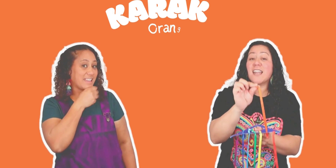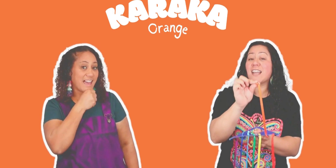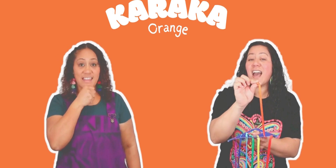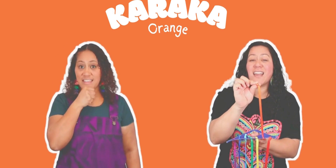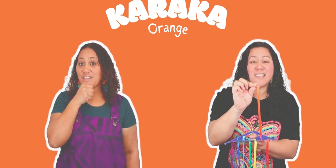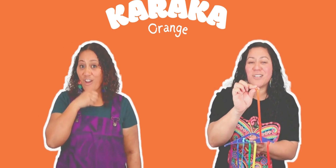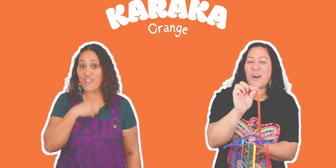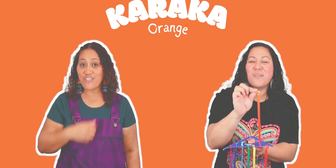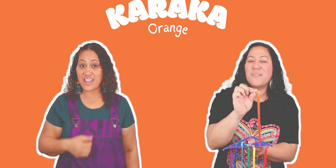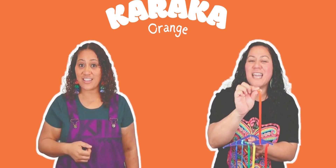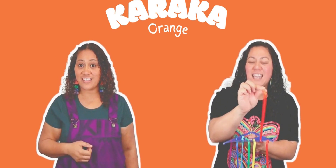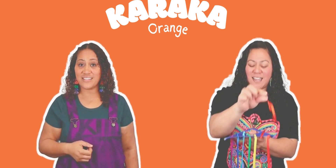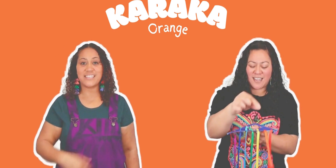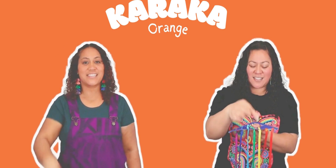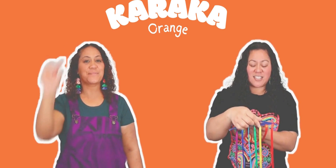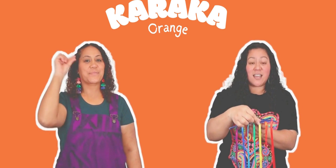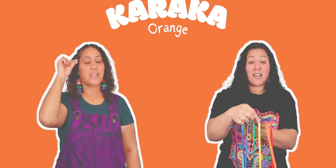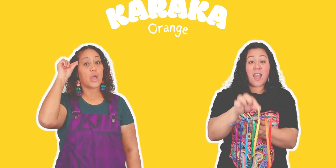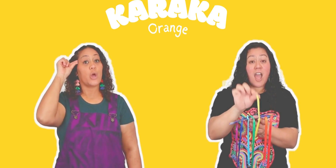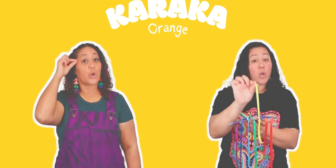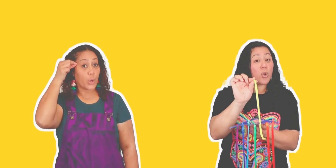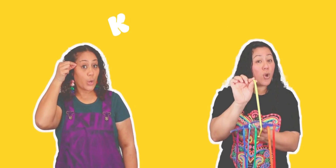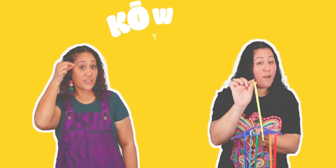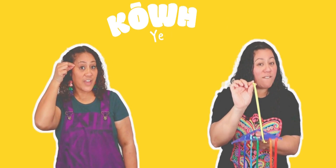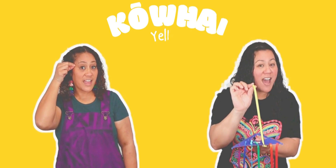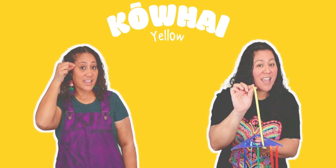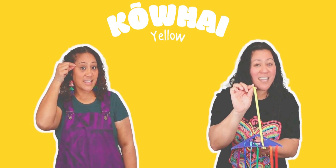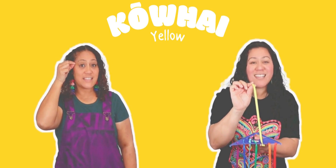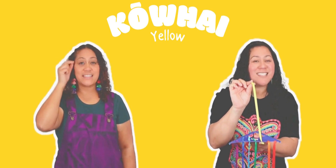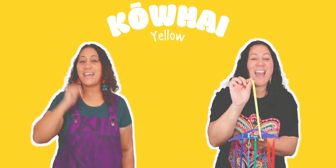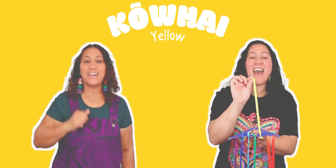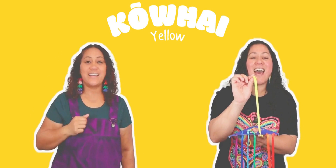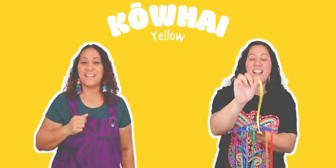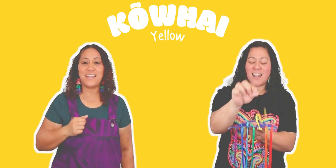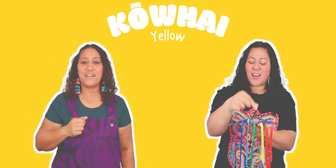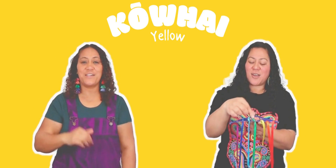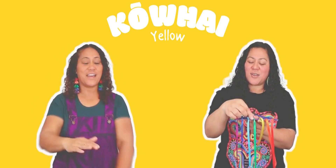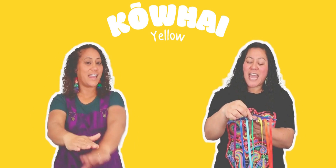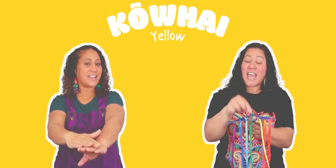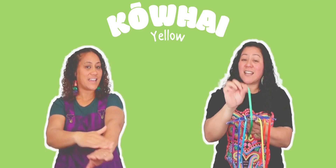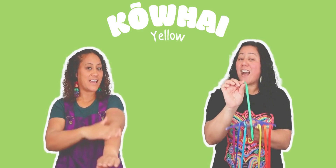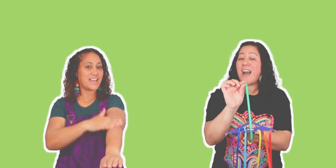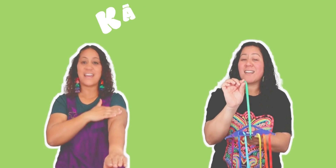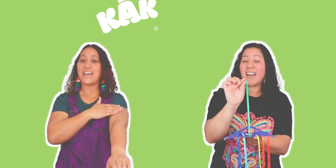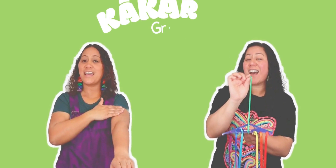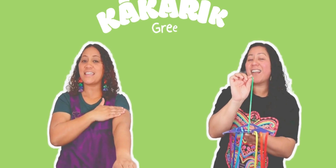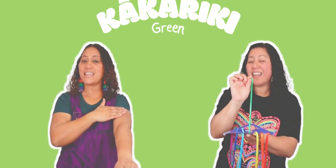karaka is orange, kowhai is yellow, and kakariki